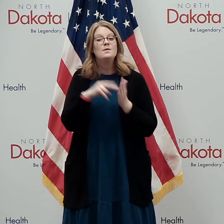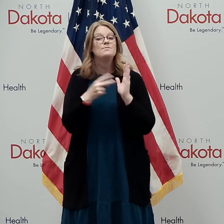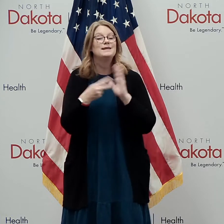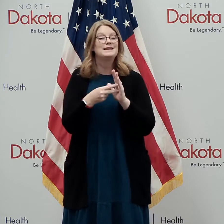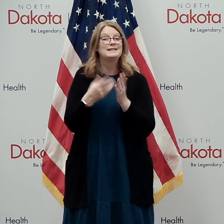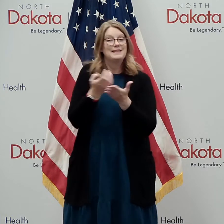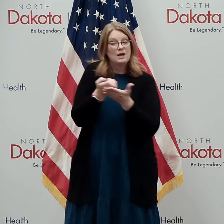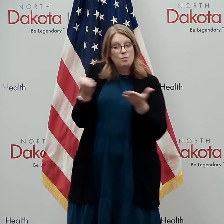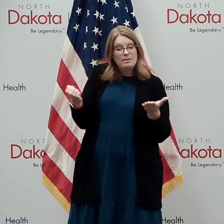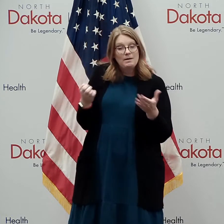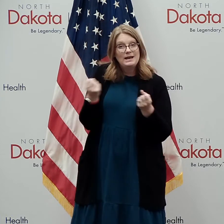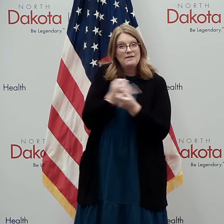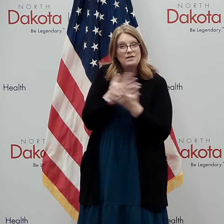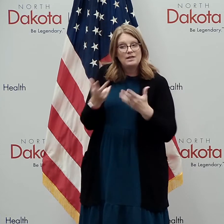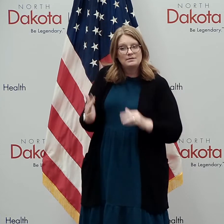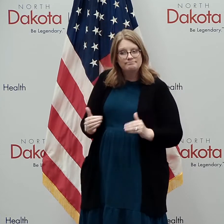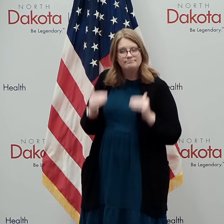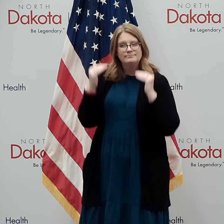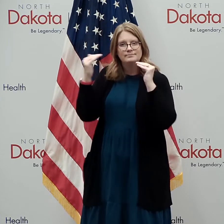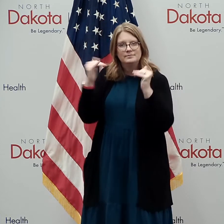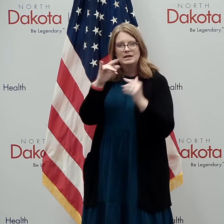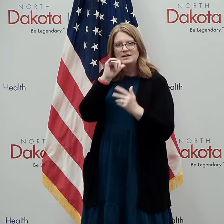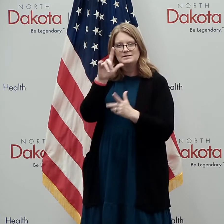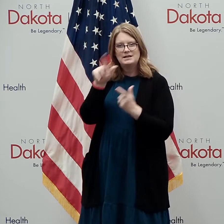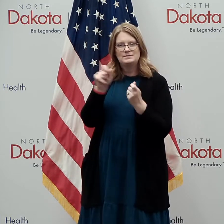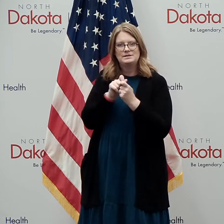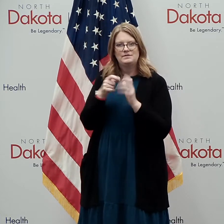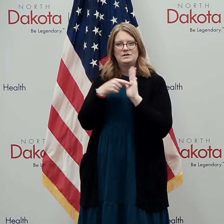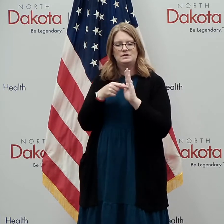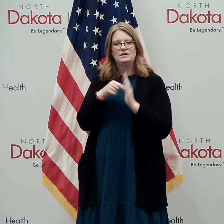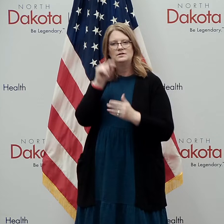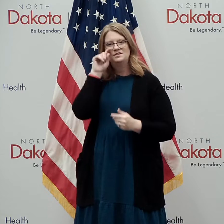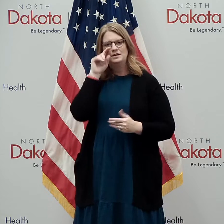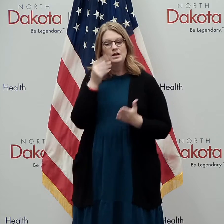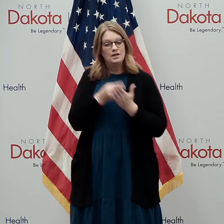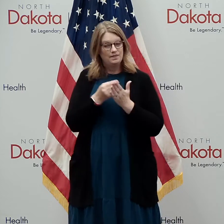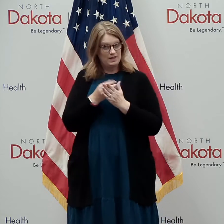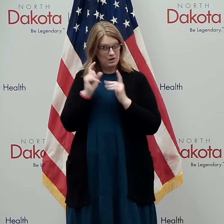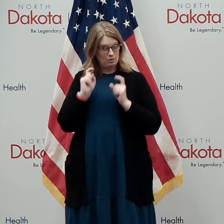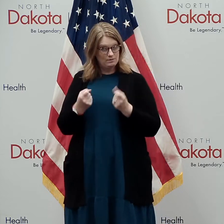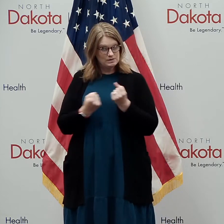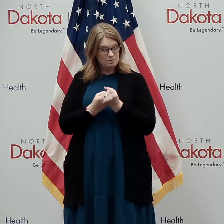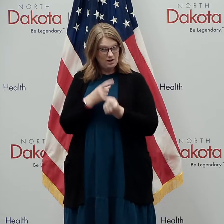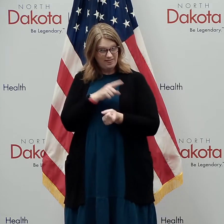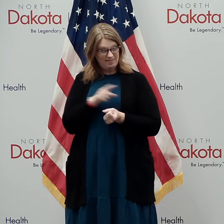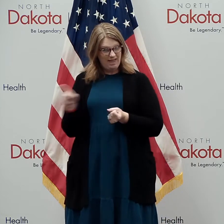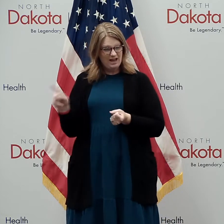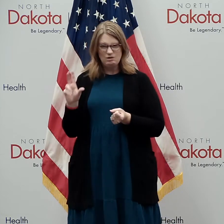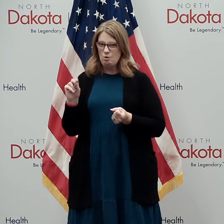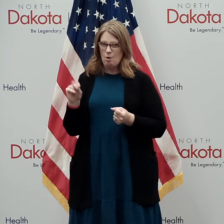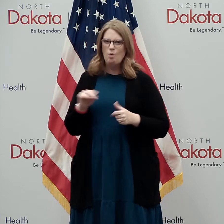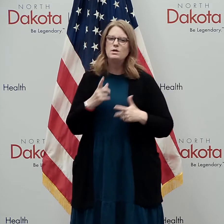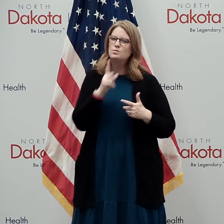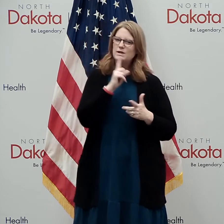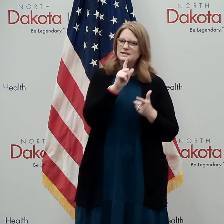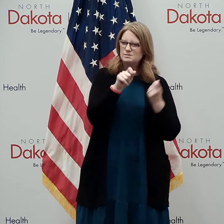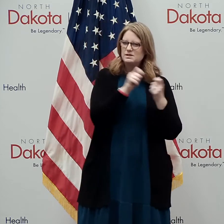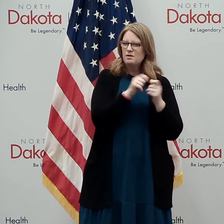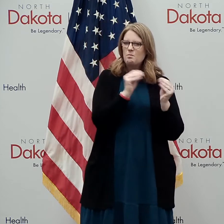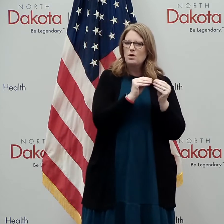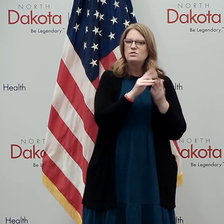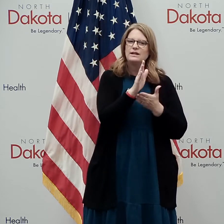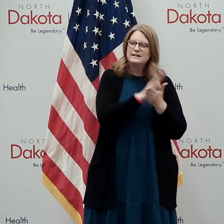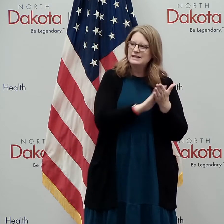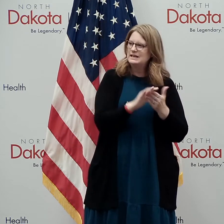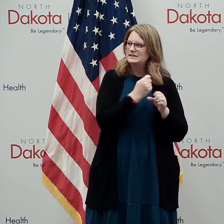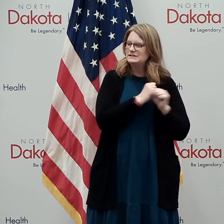in infection control is not specifically demonstrated. The grant was not intended to support these types of investments. Updates will be